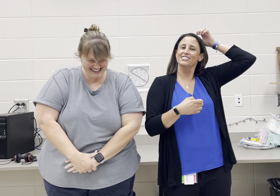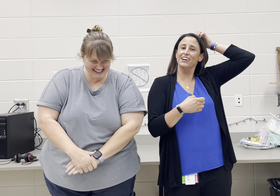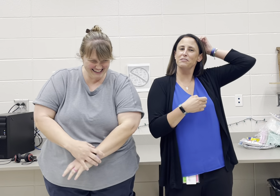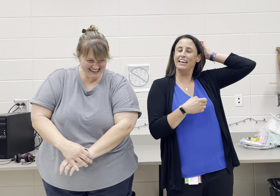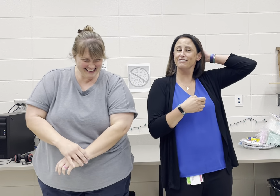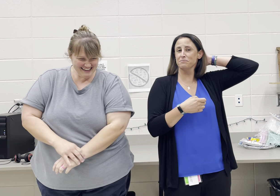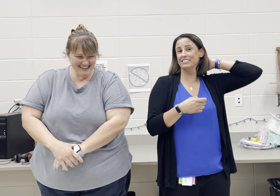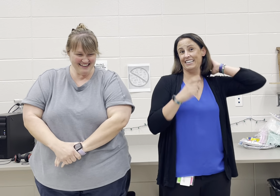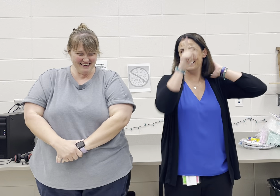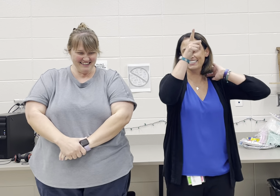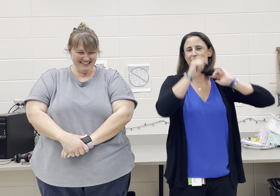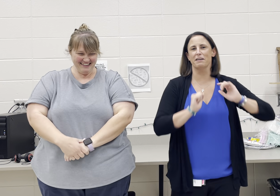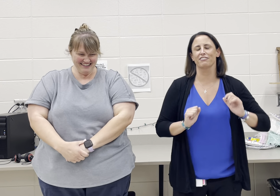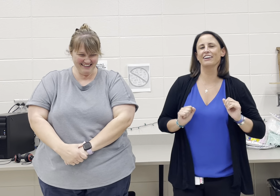Sorry, we have someone dancing in the background.